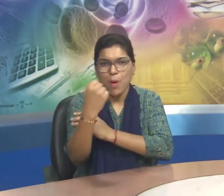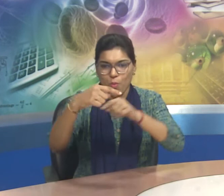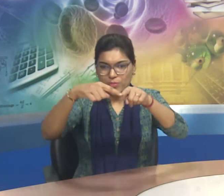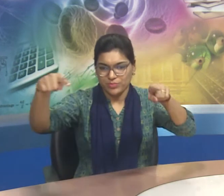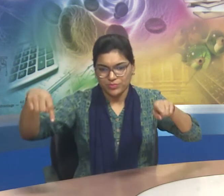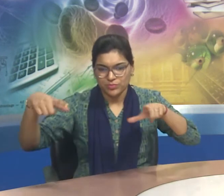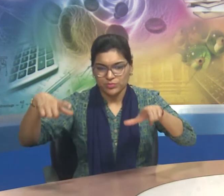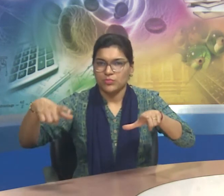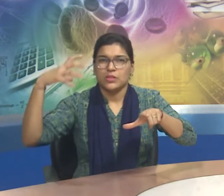We all know that